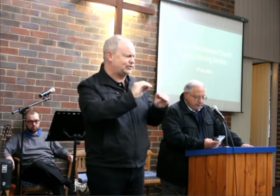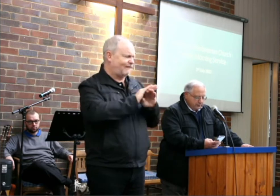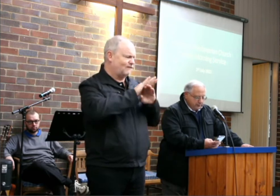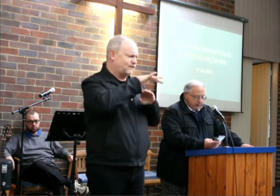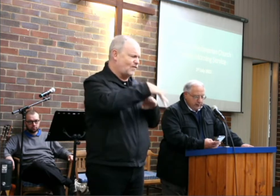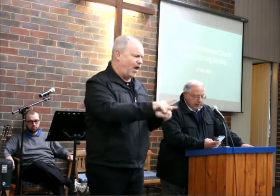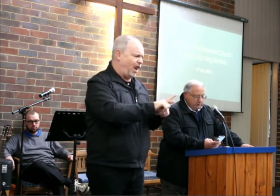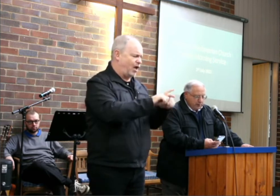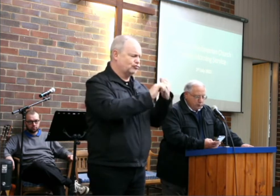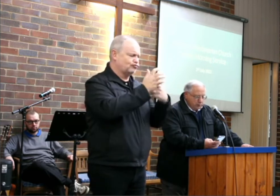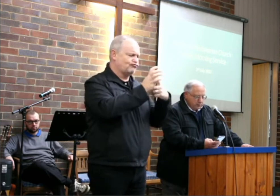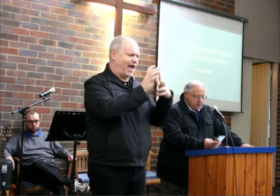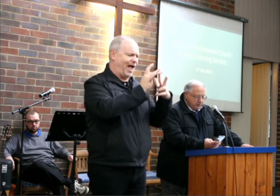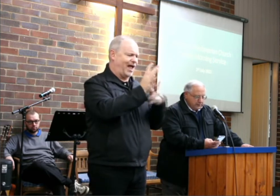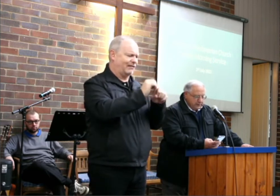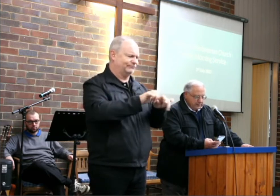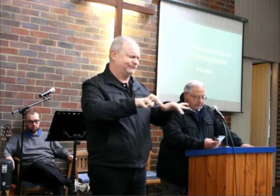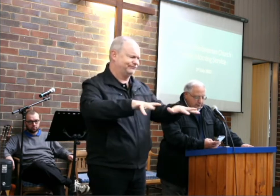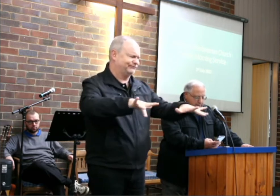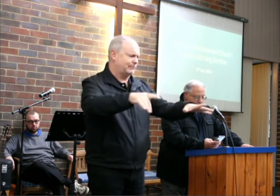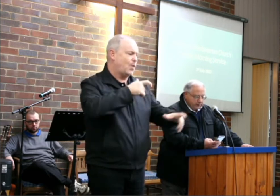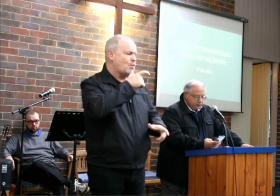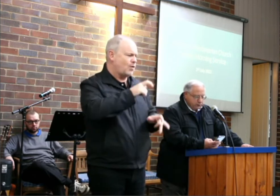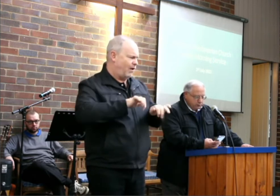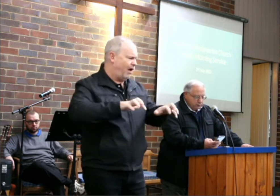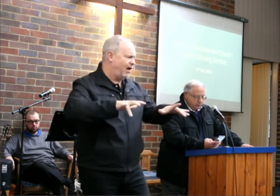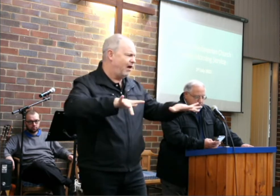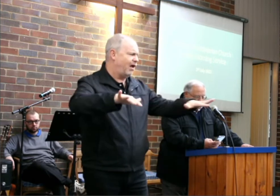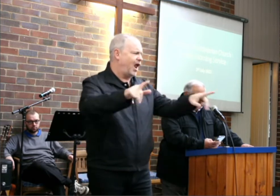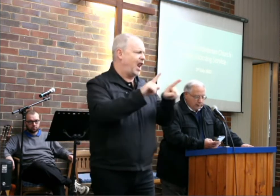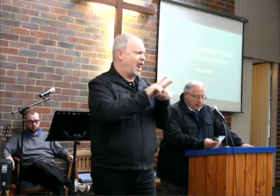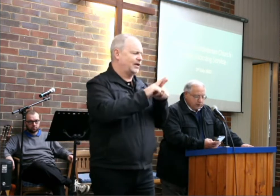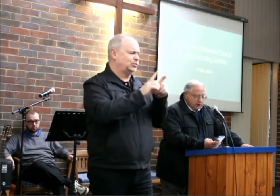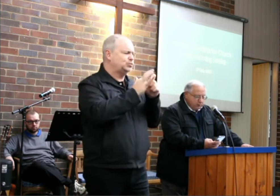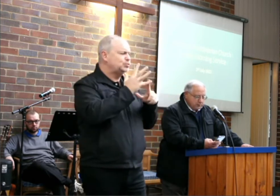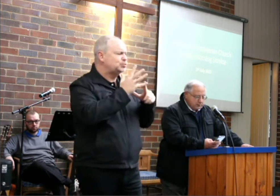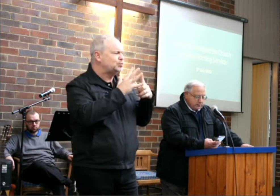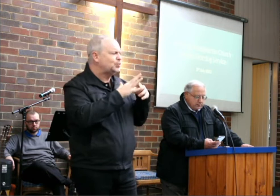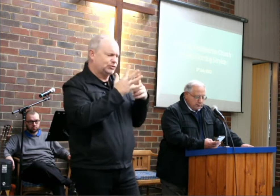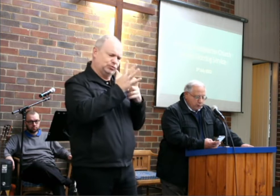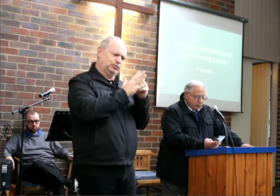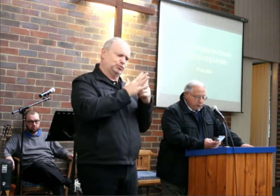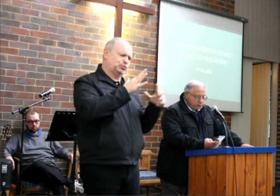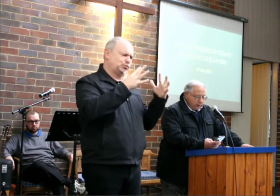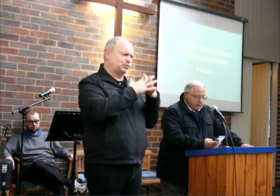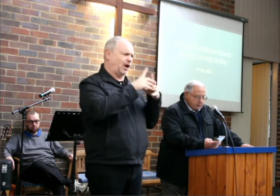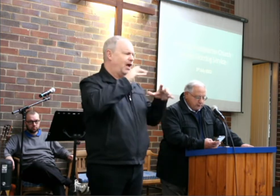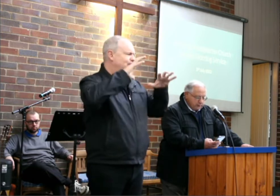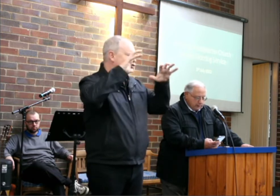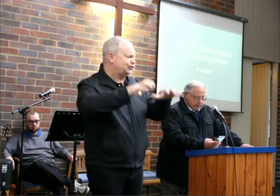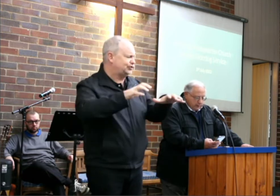rain, and my words descend like dew, like showers on new